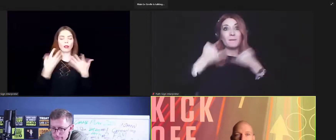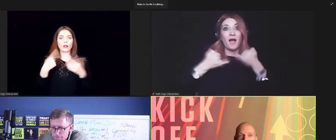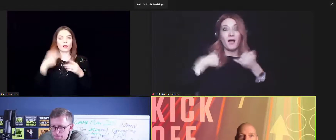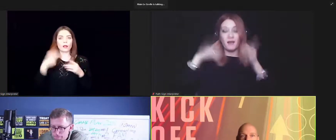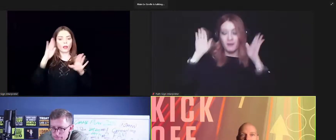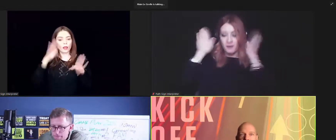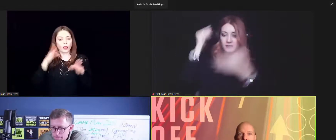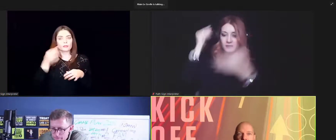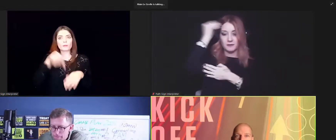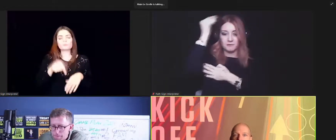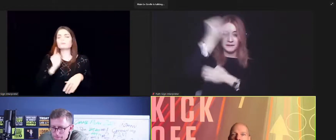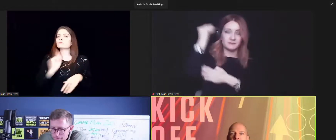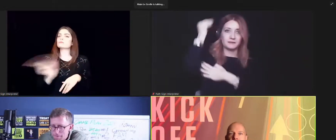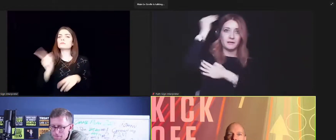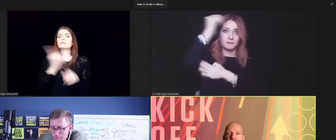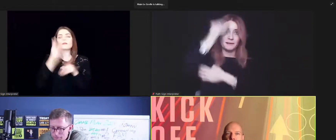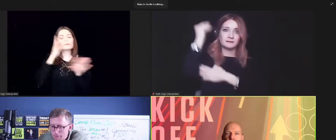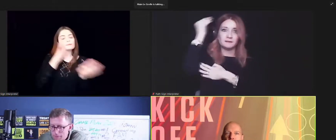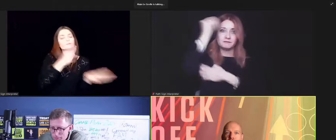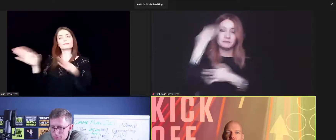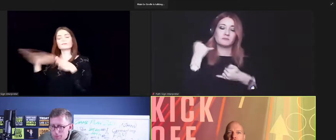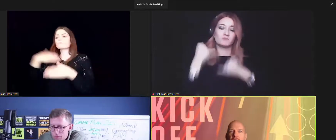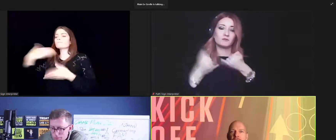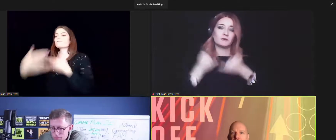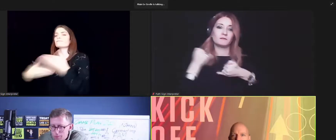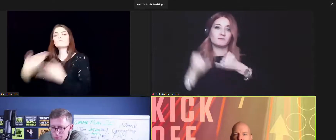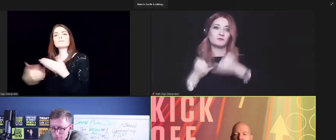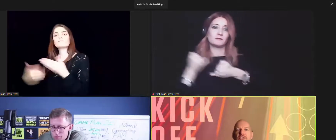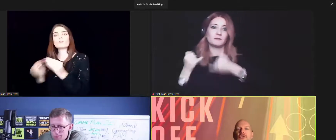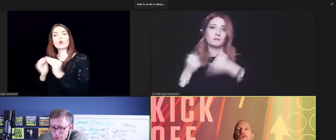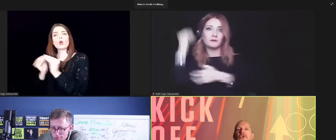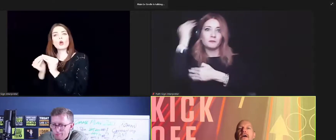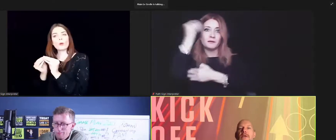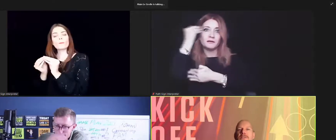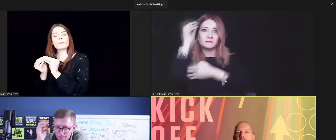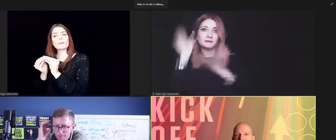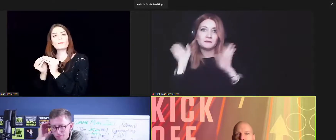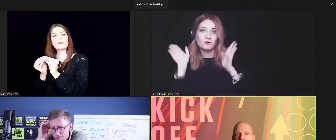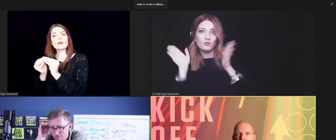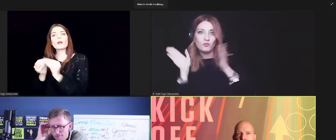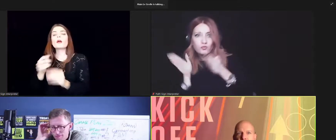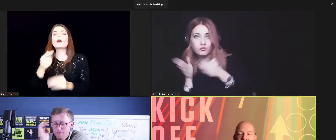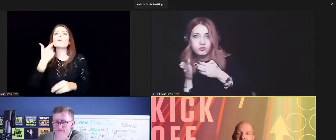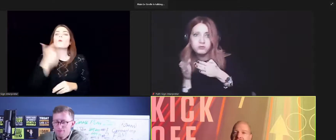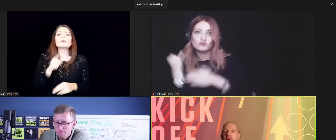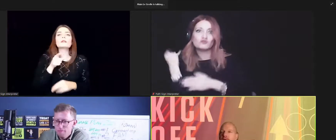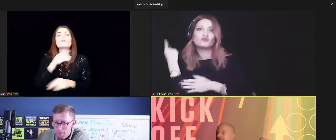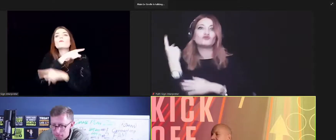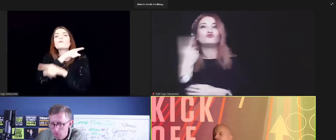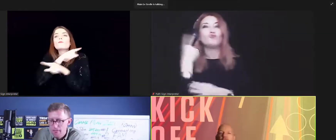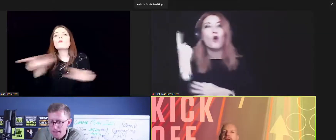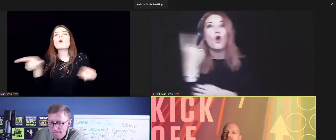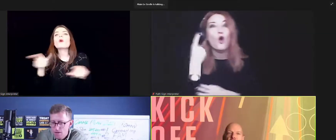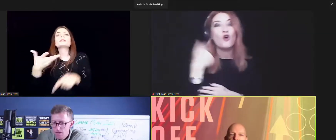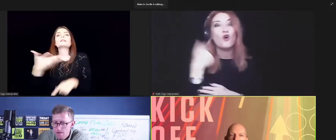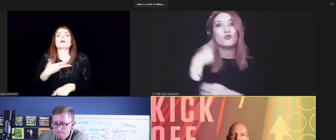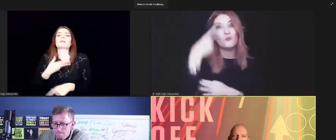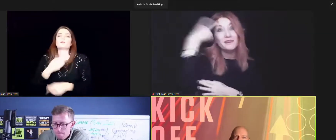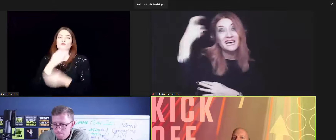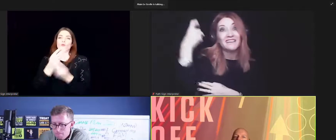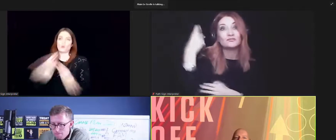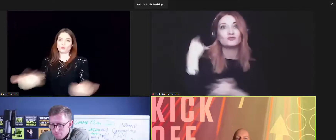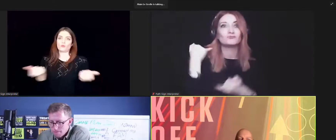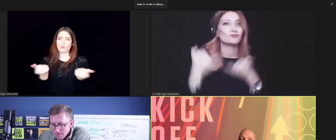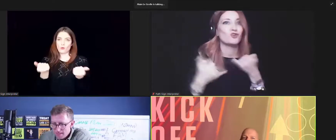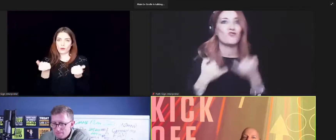the solution. You are the solution for your success. You are responsible for your success. So I don't know. I have so much energy.